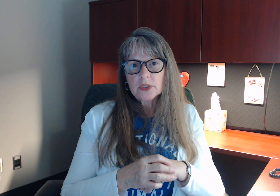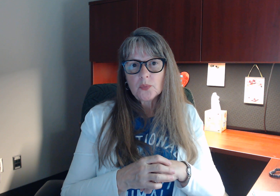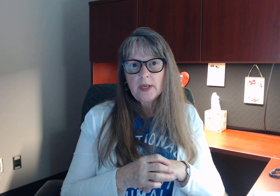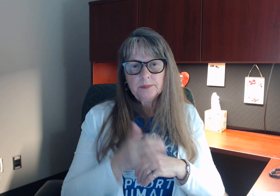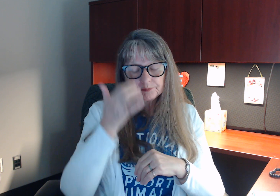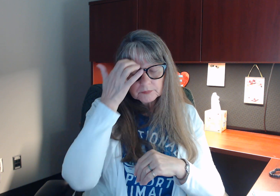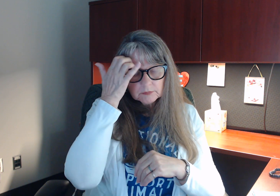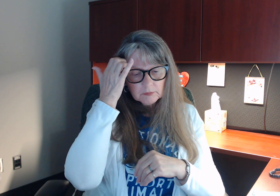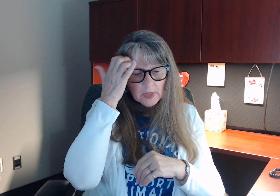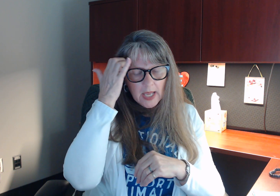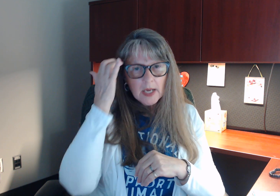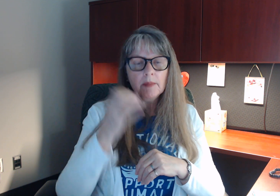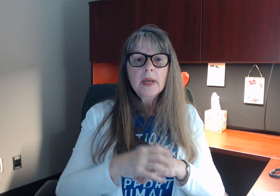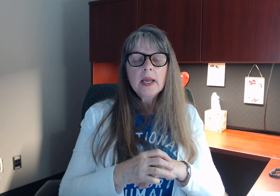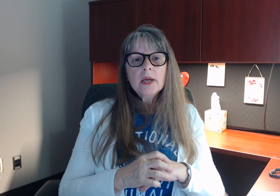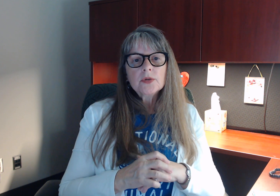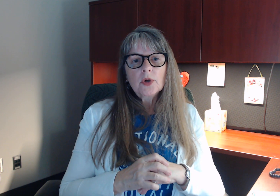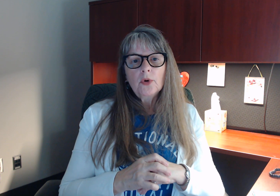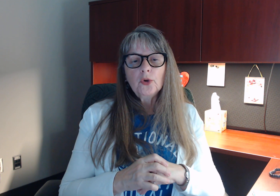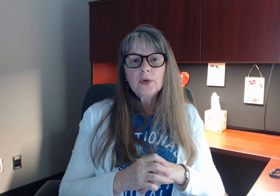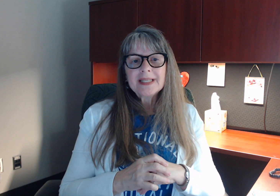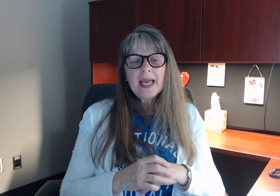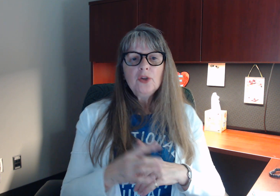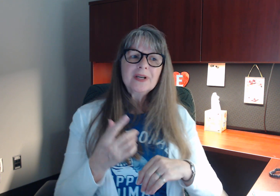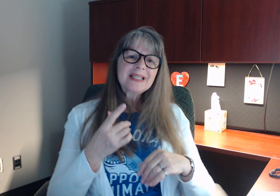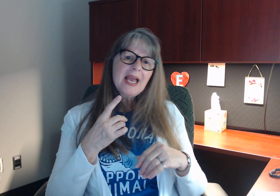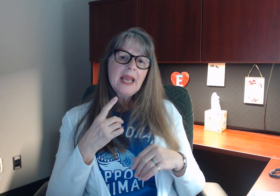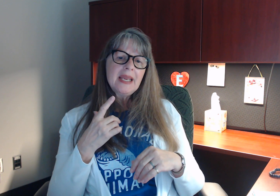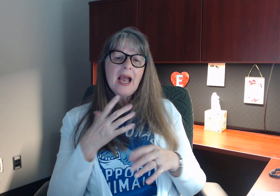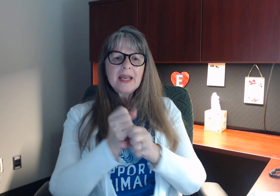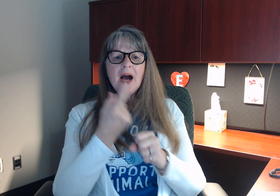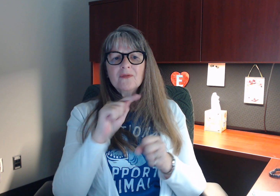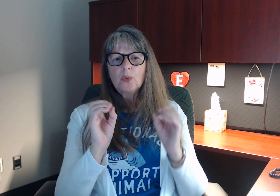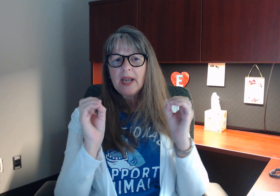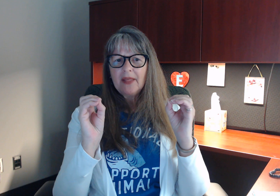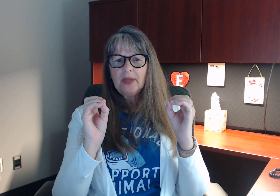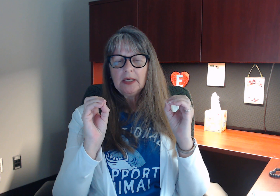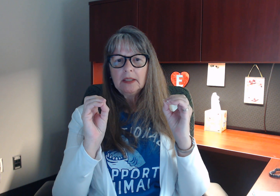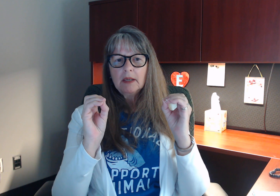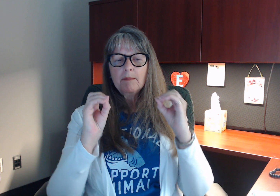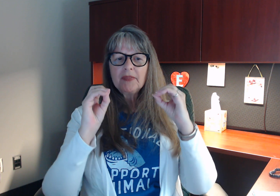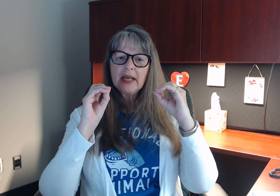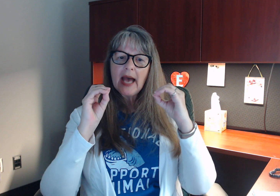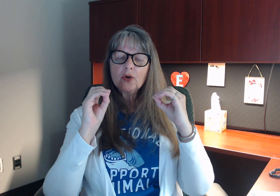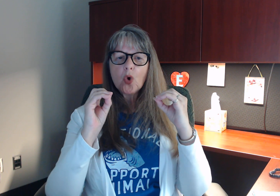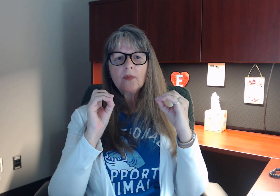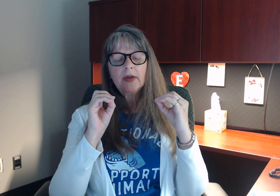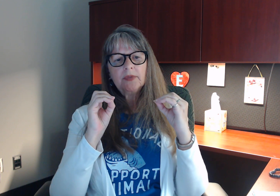well. Um, so, or you could say I got them for nothing, but then I don't know if this